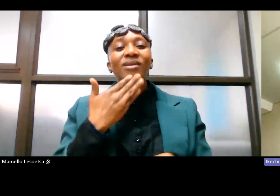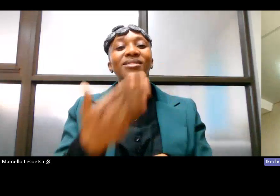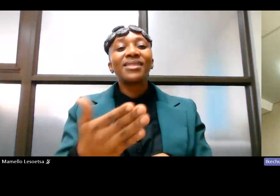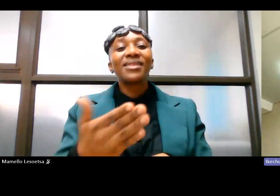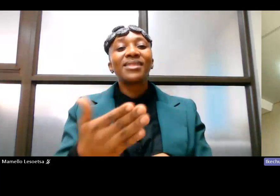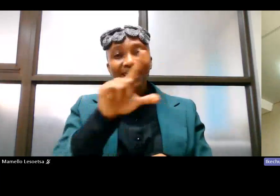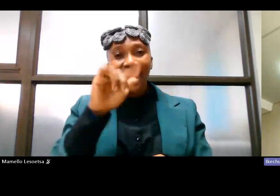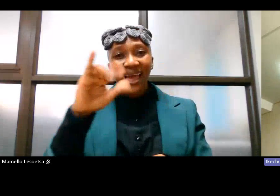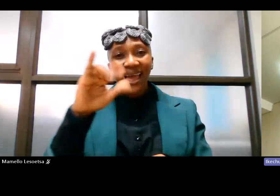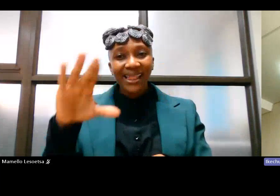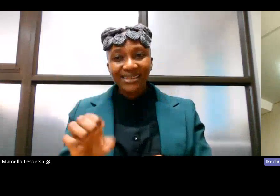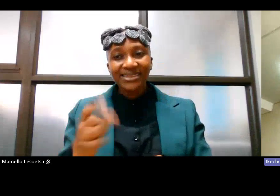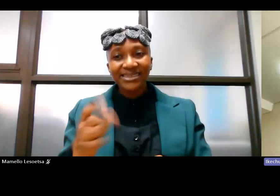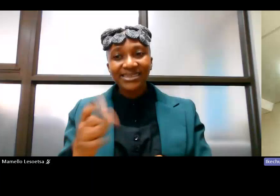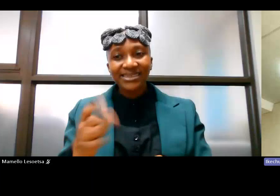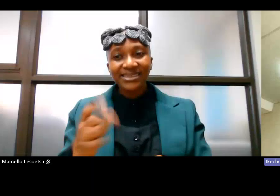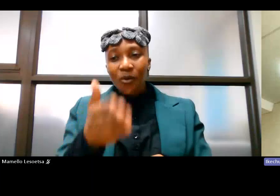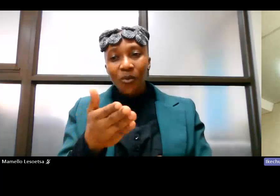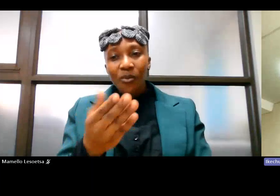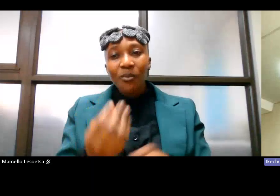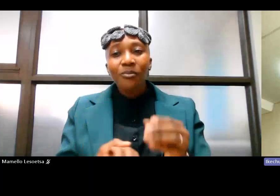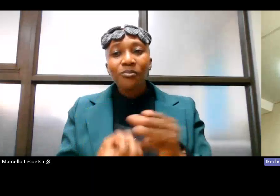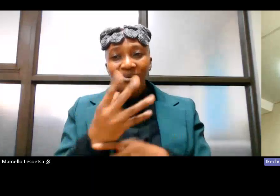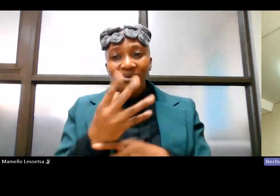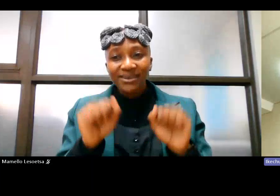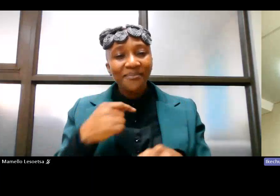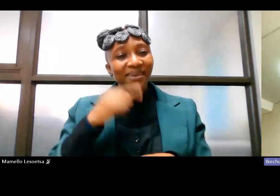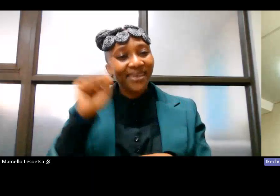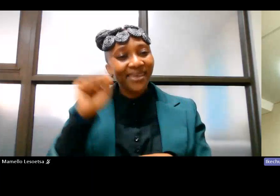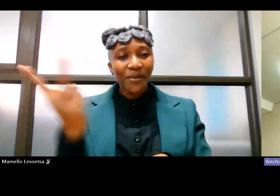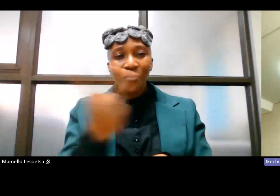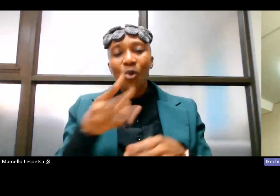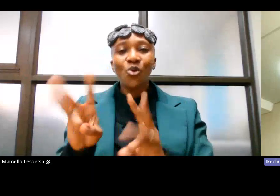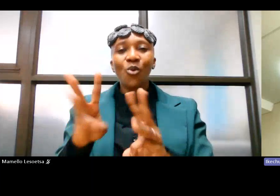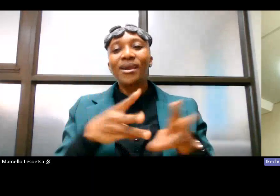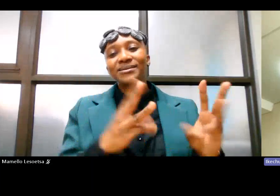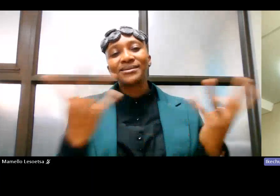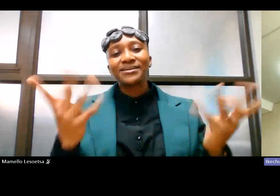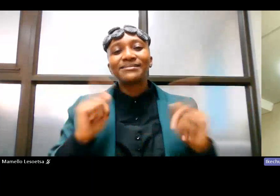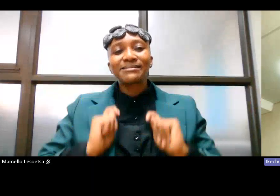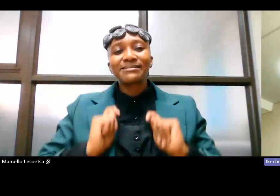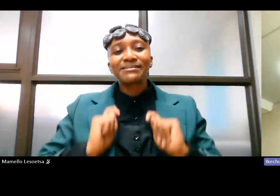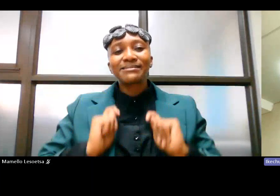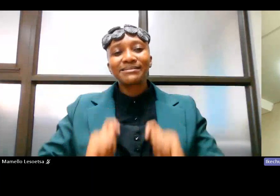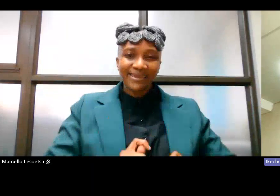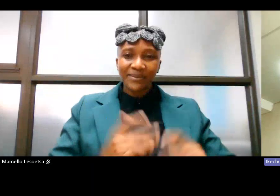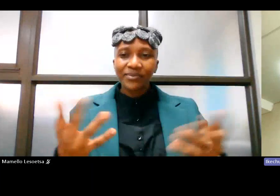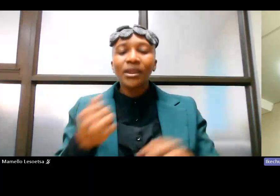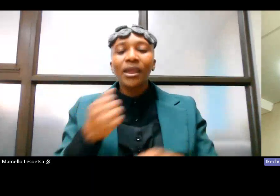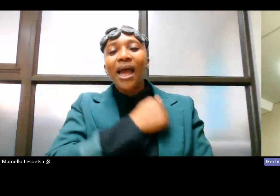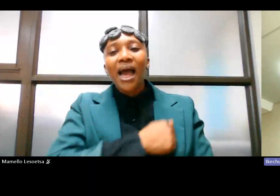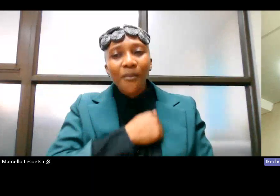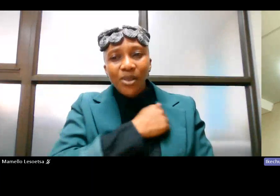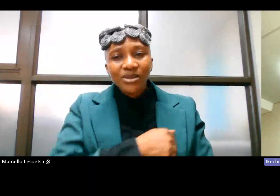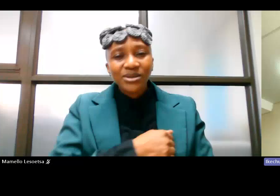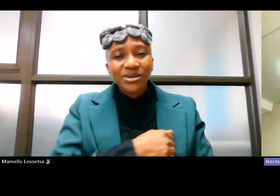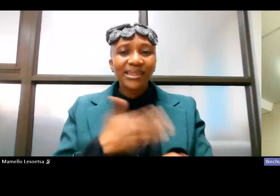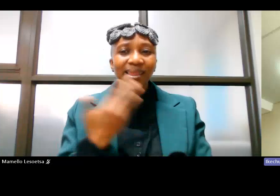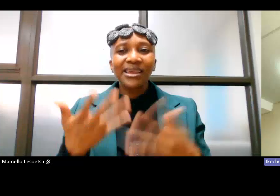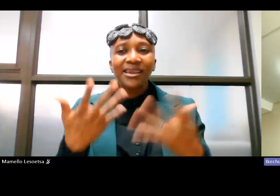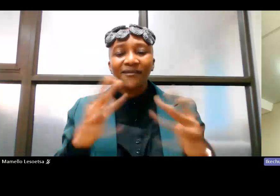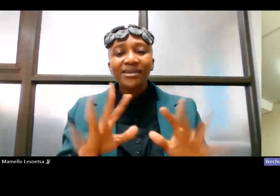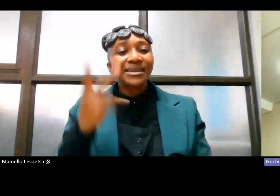Yes, the thing goes both ways. Okay, then Isana says, good evening, apologies for being late. That's fine. Kerry says, I'm quite